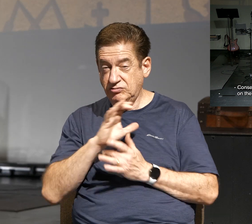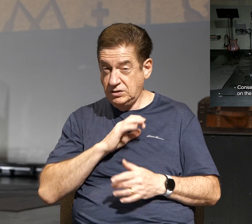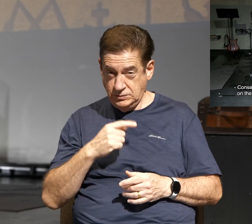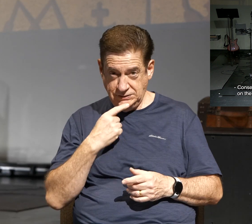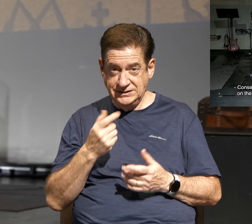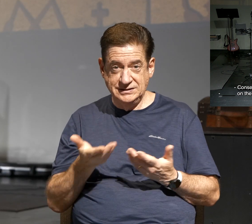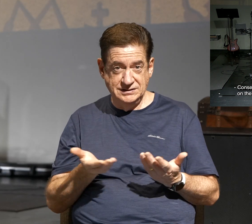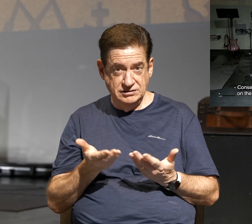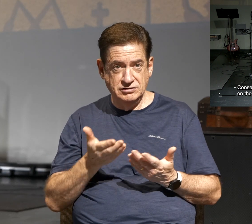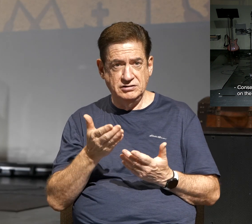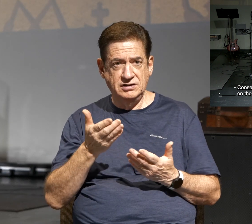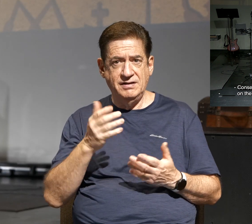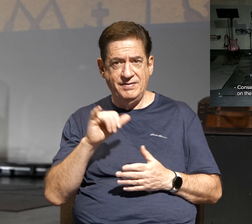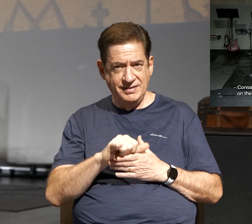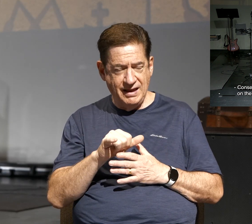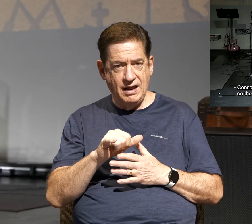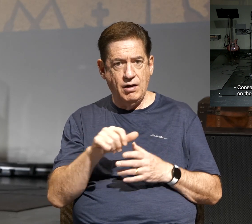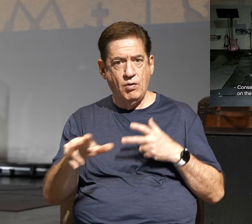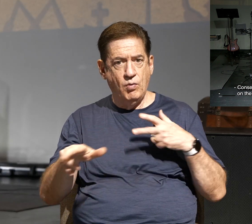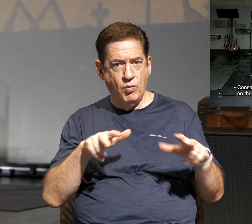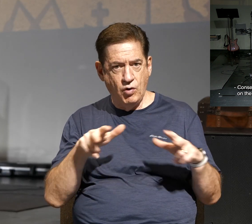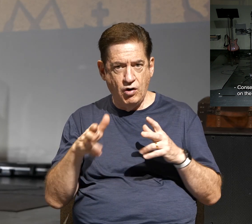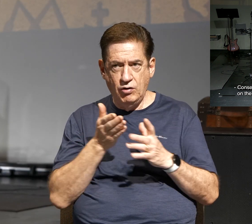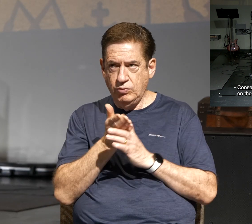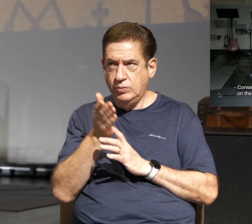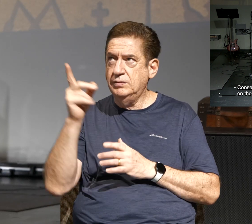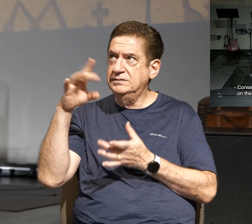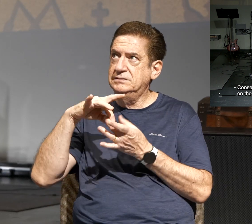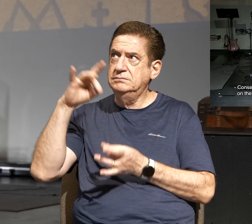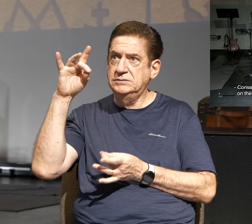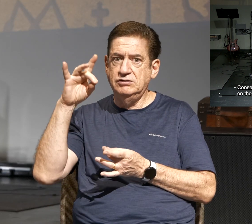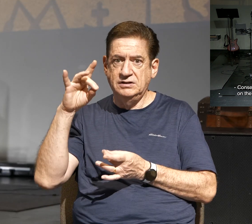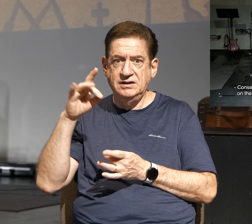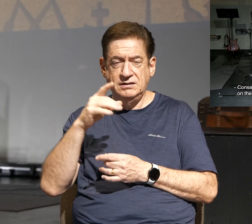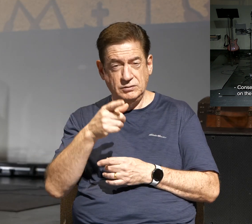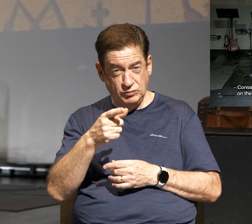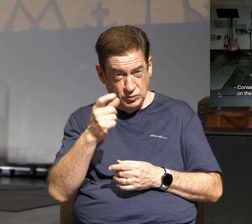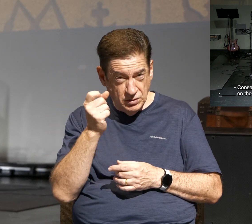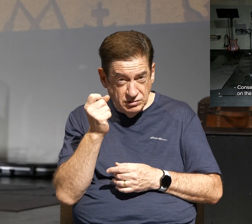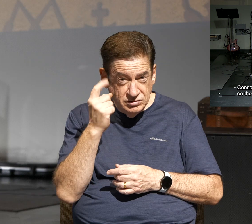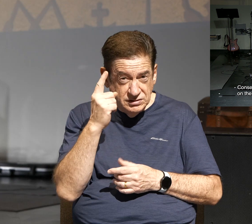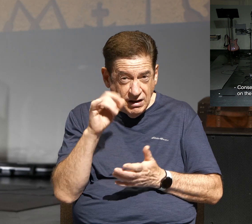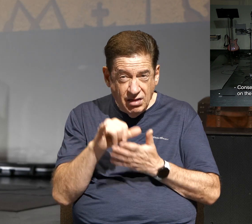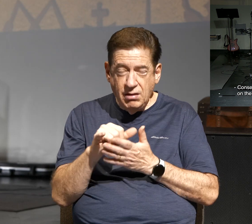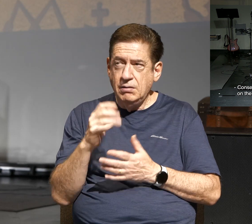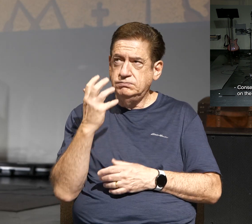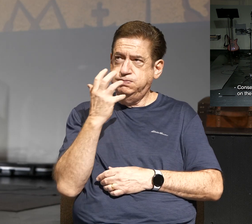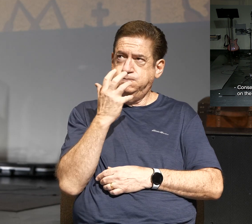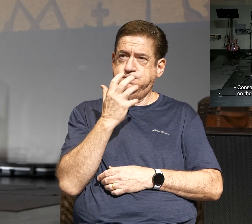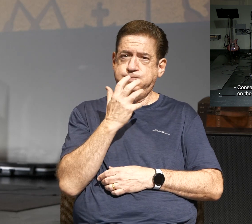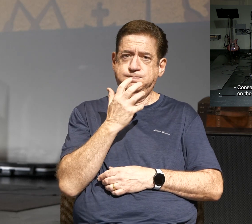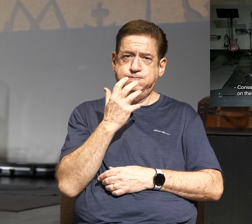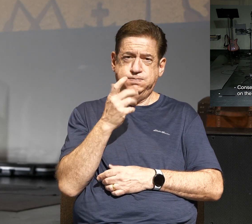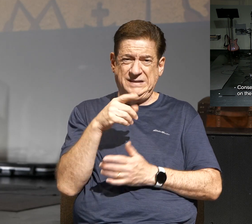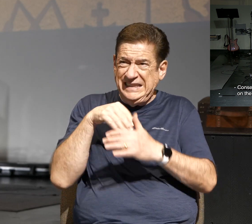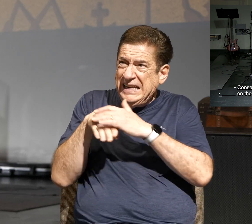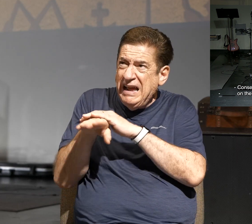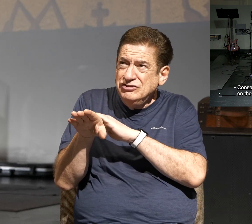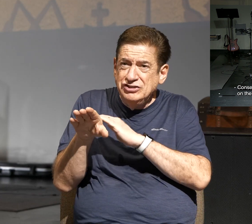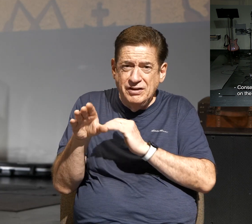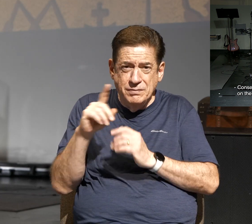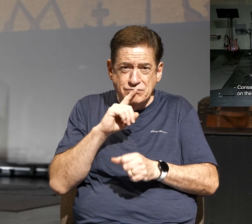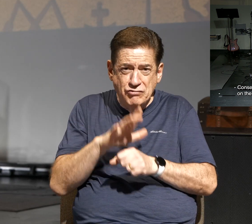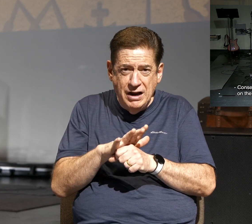here. It's walk by the Spirit. Oh my goodness, when you understand, we're talking entering into the promised